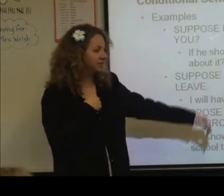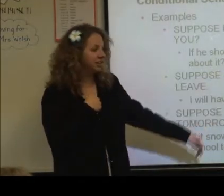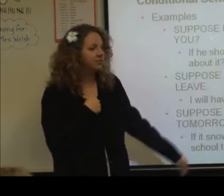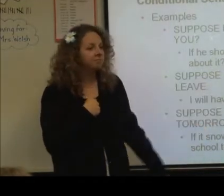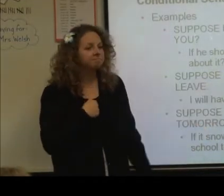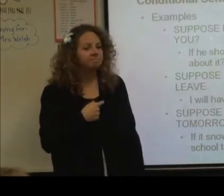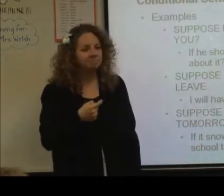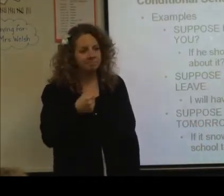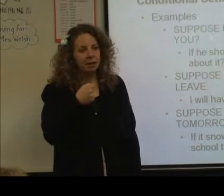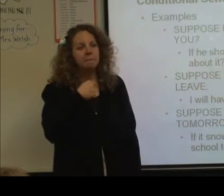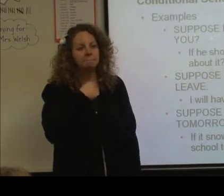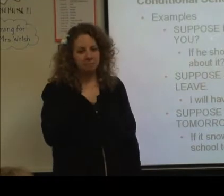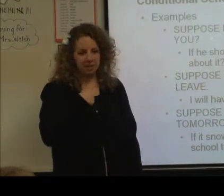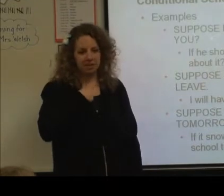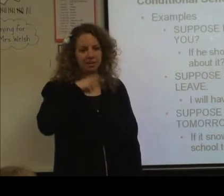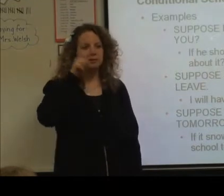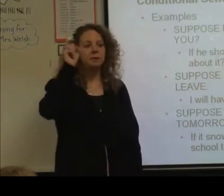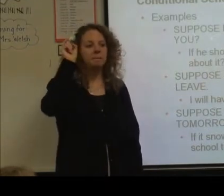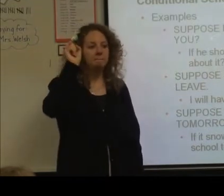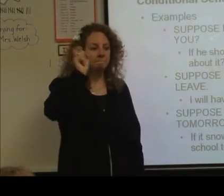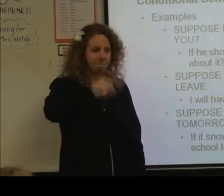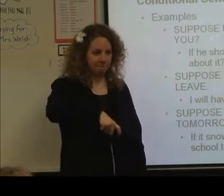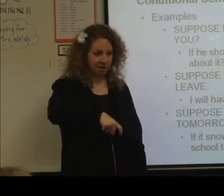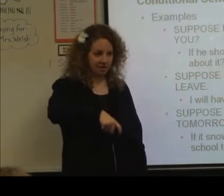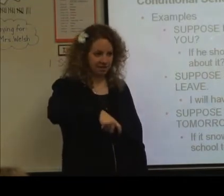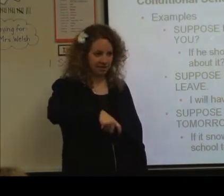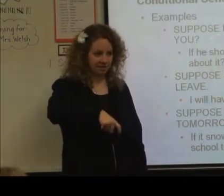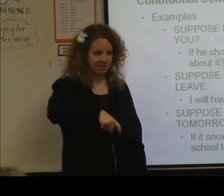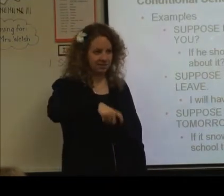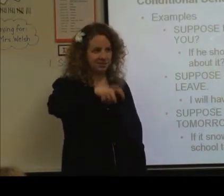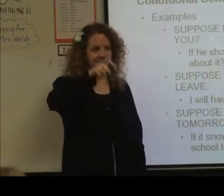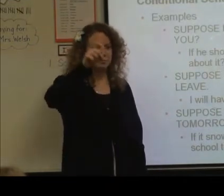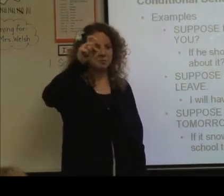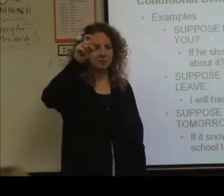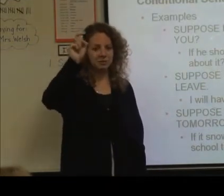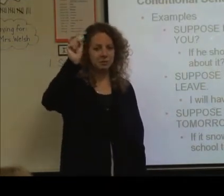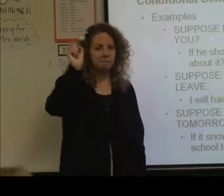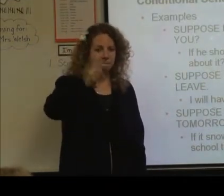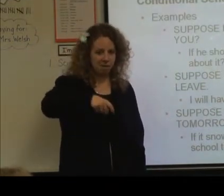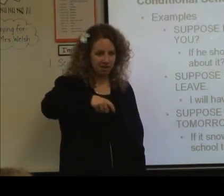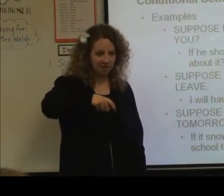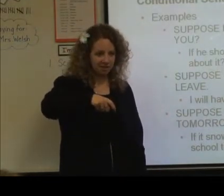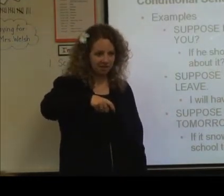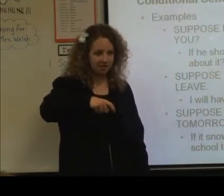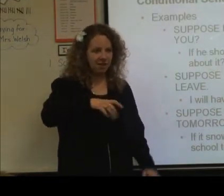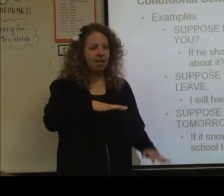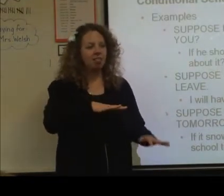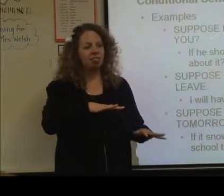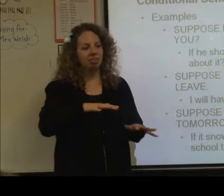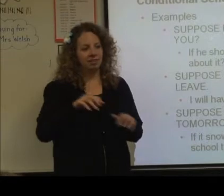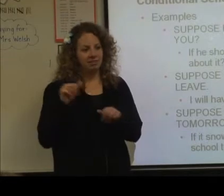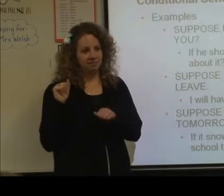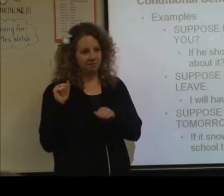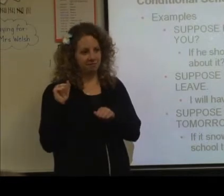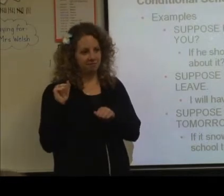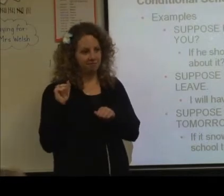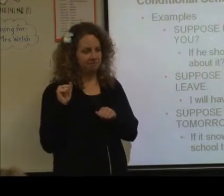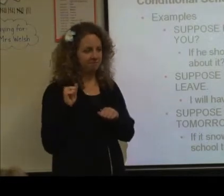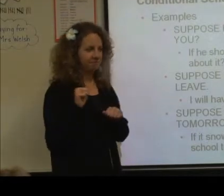leave. Me must, this one, must leave.